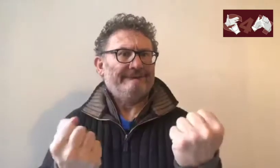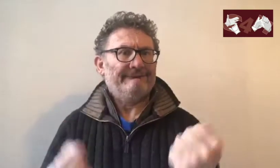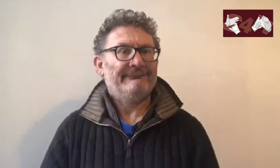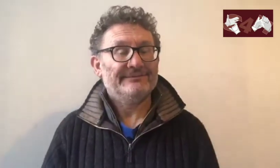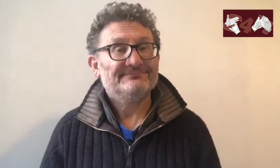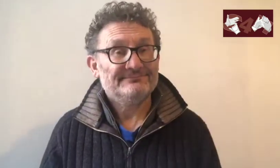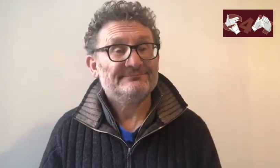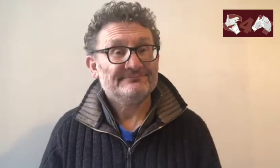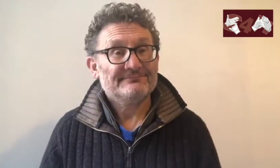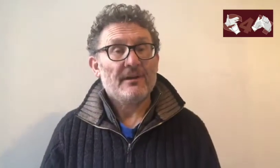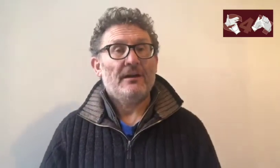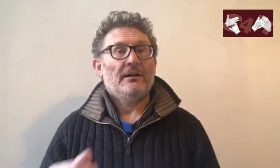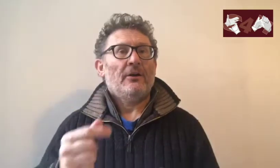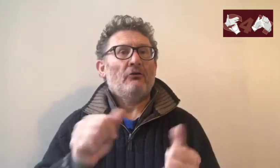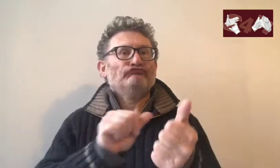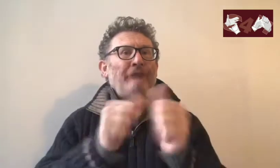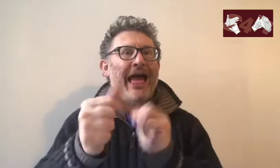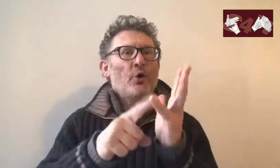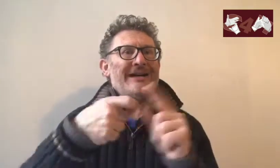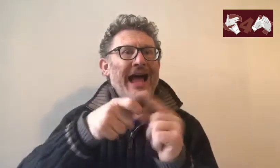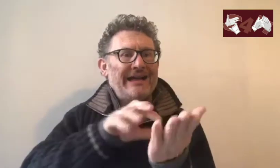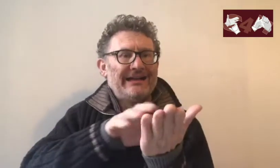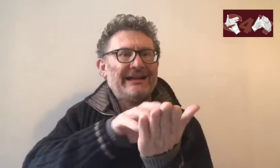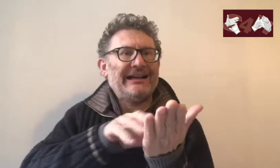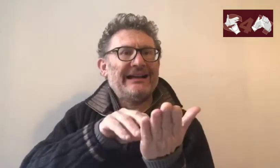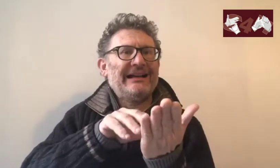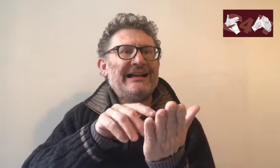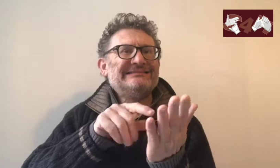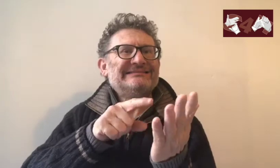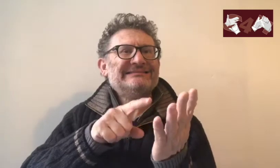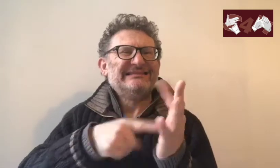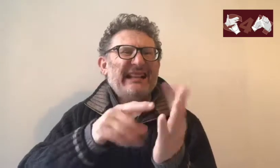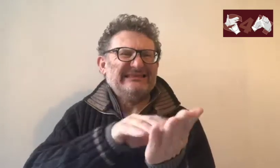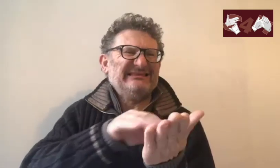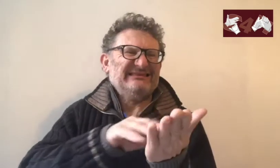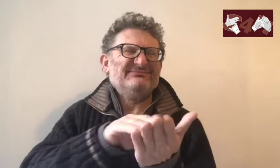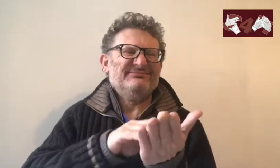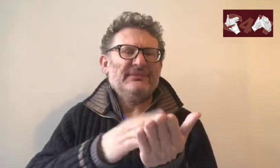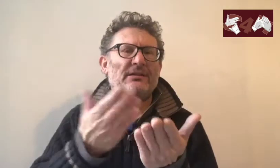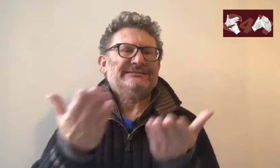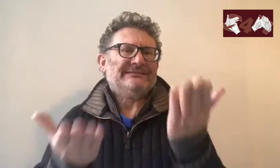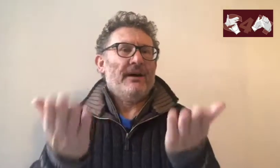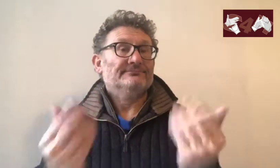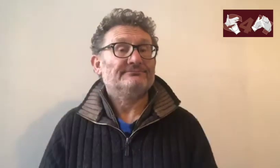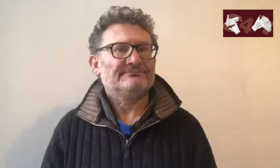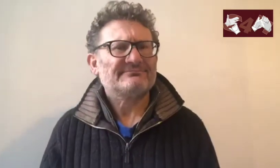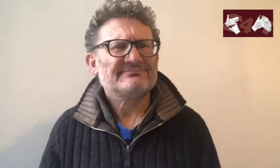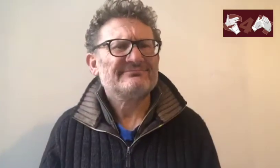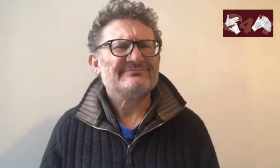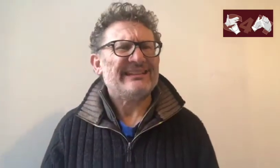available to me to be able to place a call through an interpreter. There's Relay UK, which is a text-based operator system that